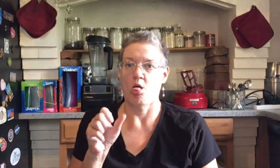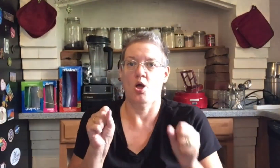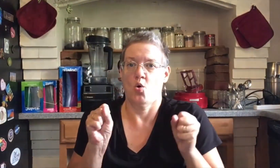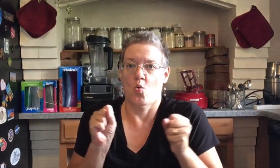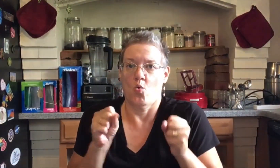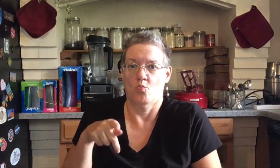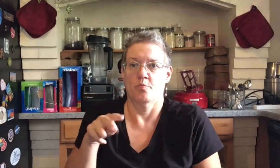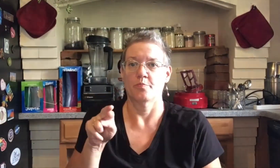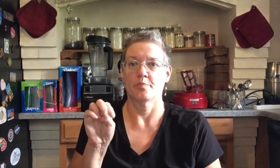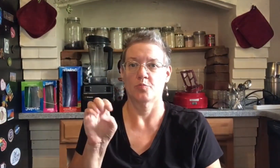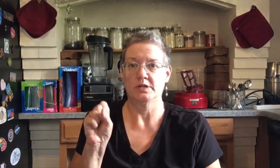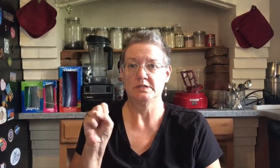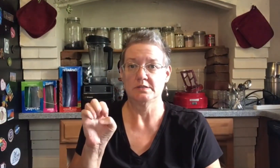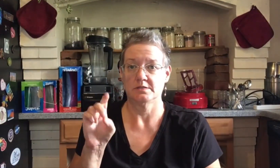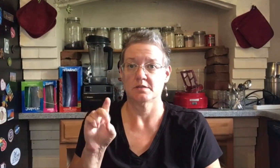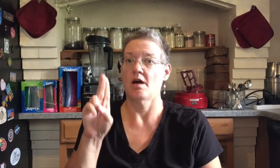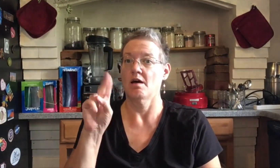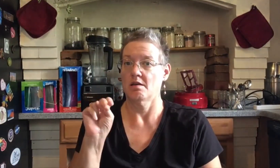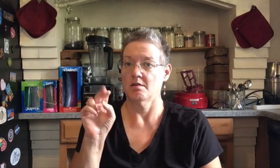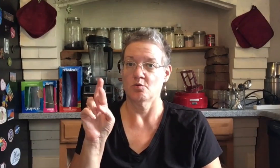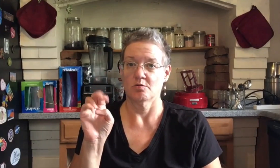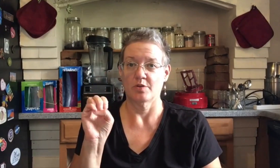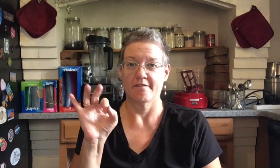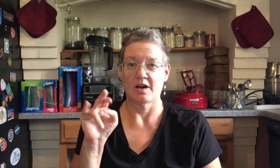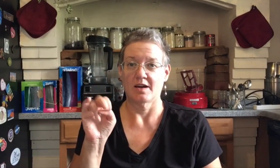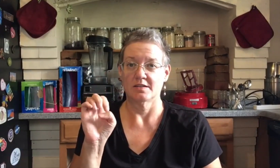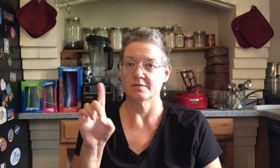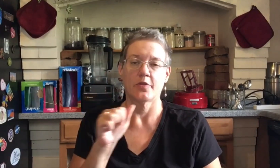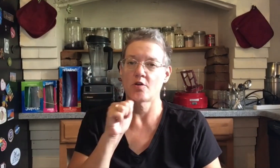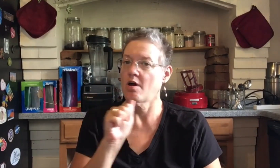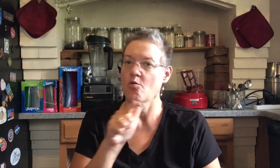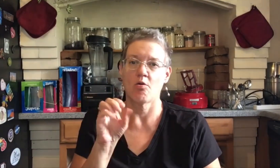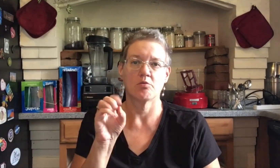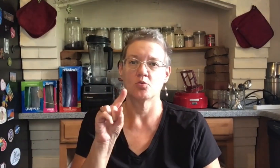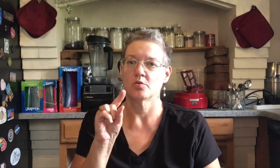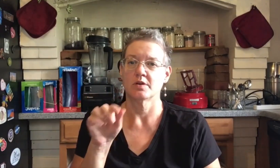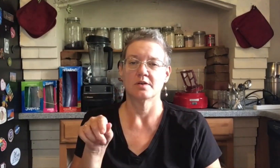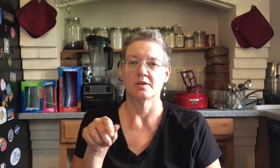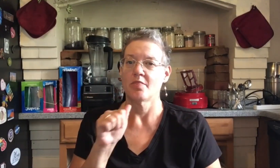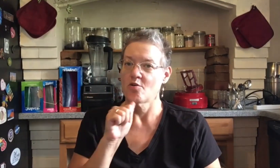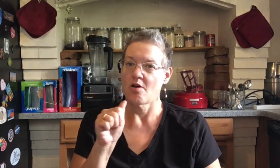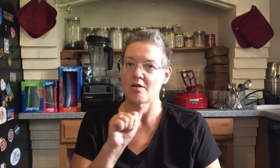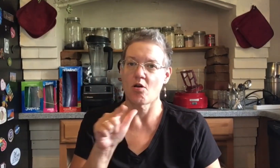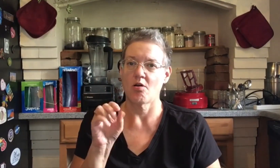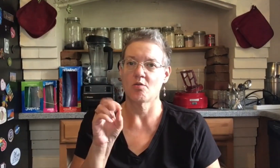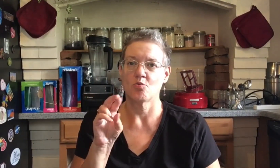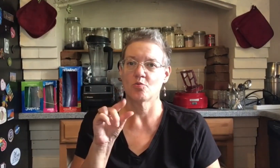Those are all cold pressed, unrefined, but they're not all organic.